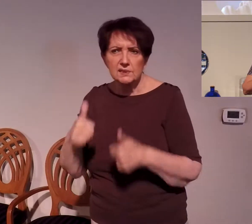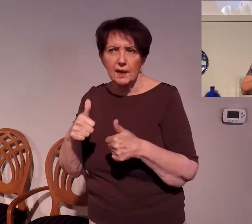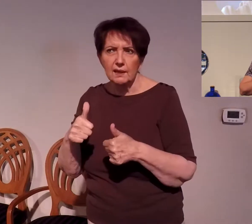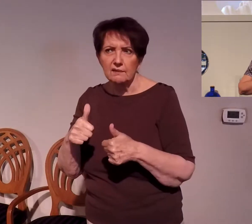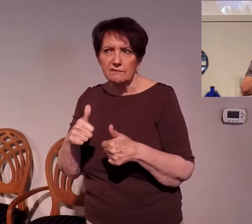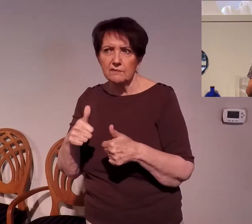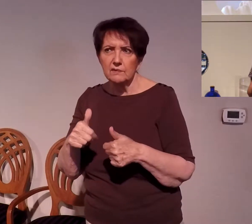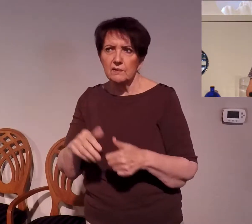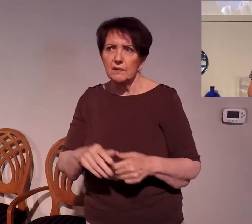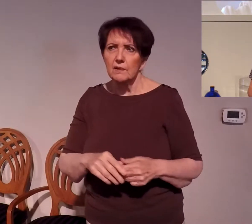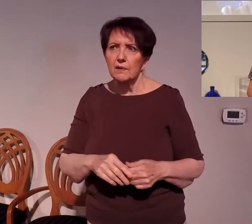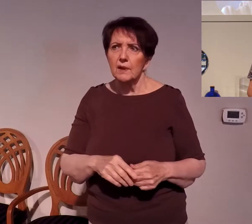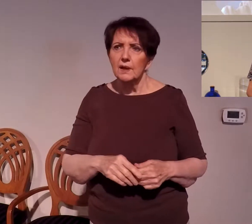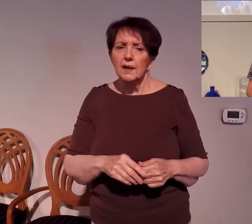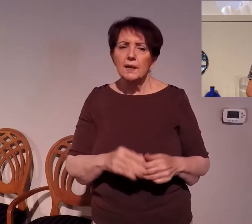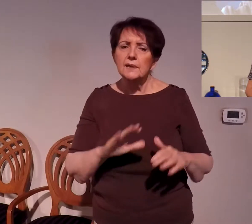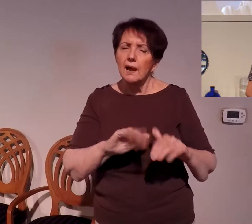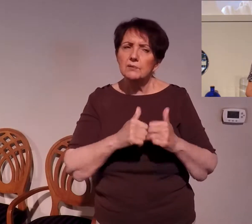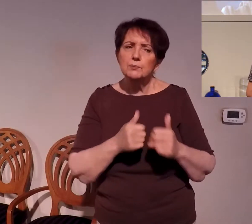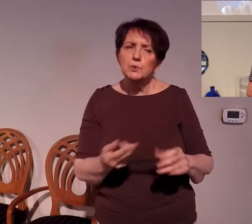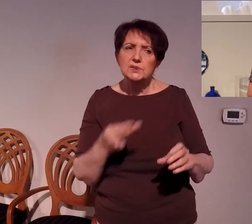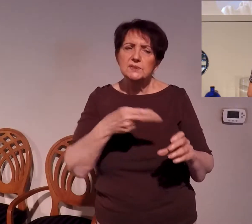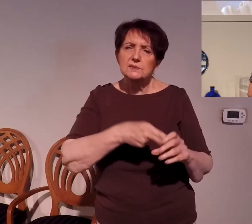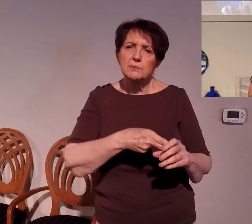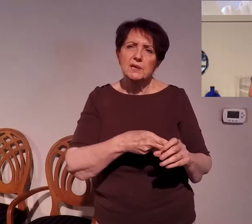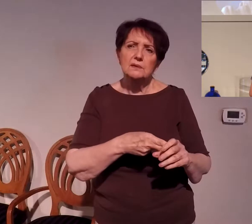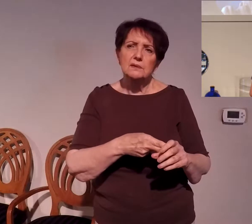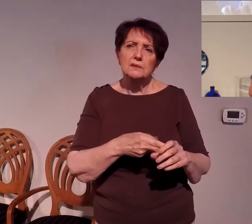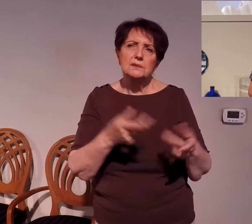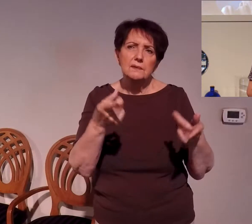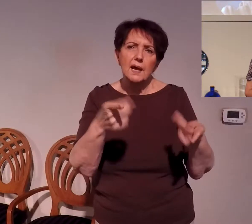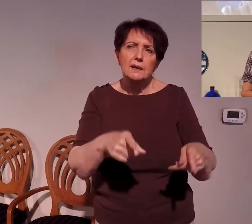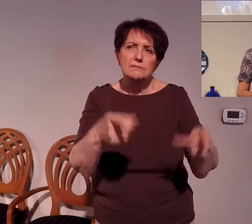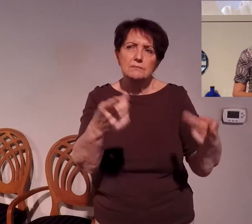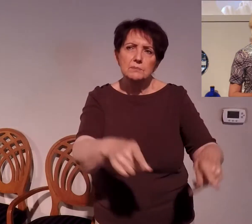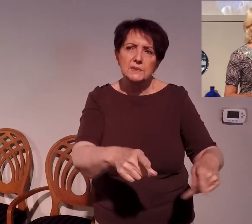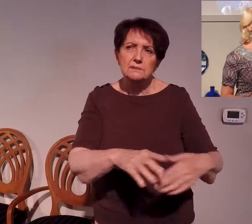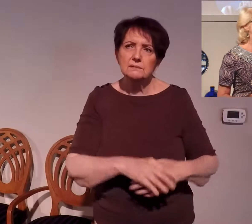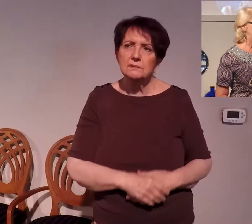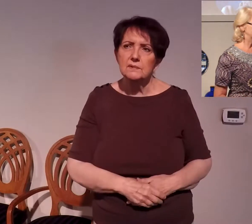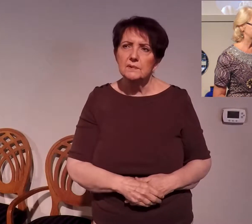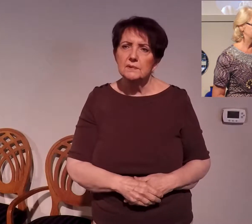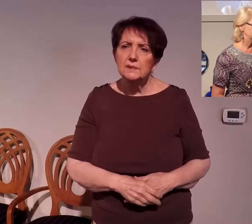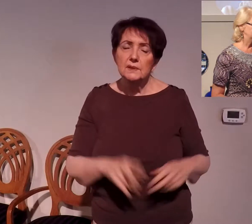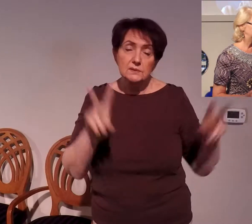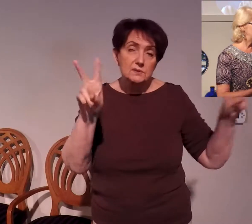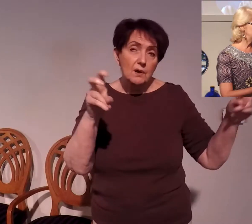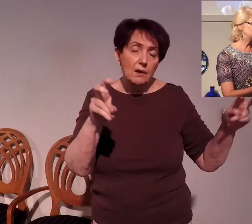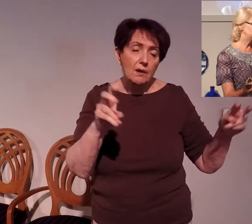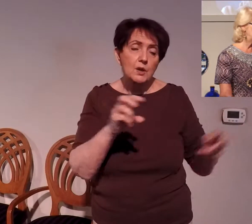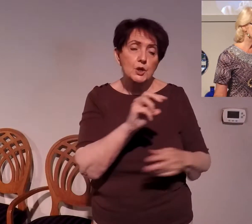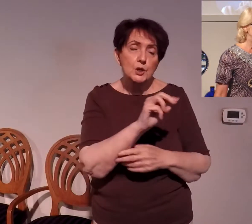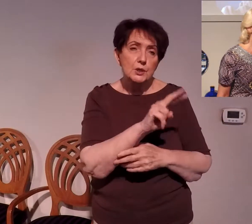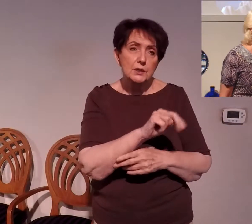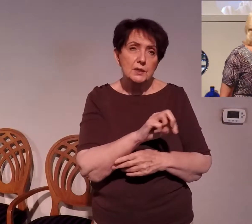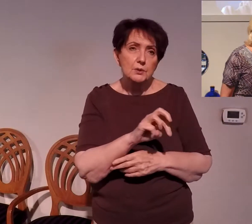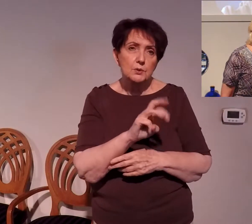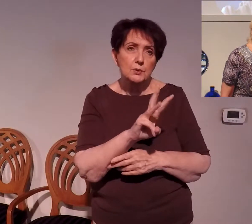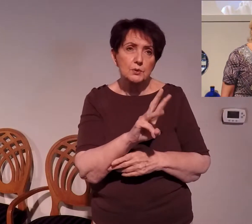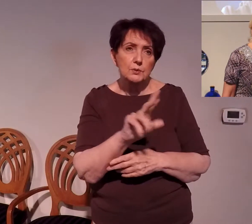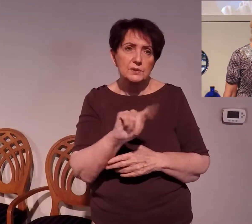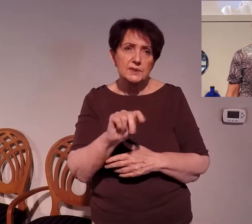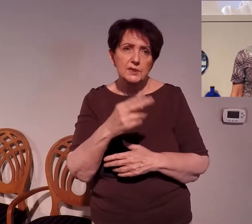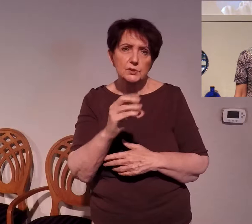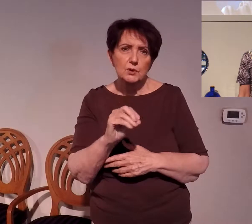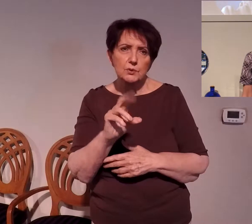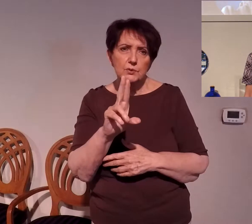how to participate in what's going on. We call it new thought. And as you know, there's nothing